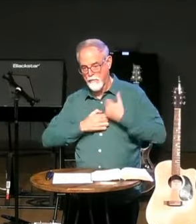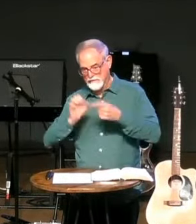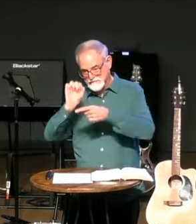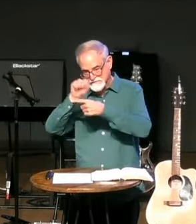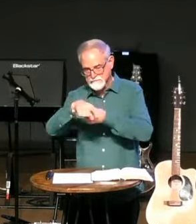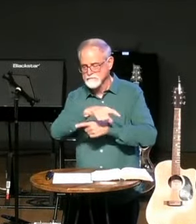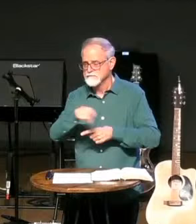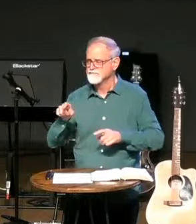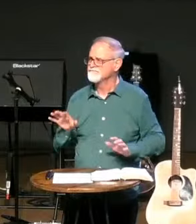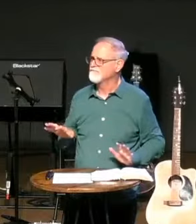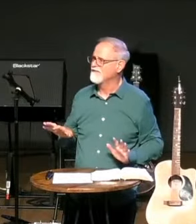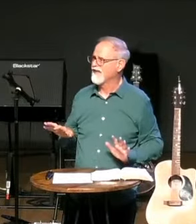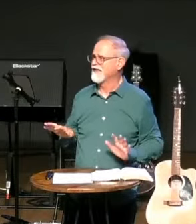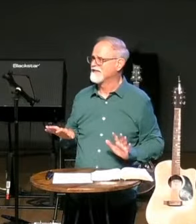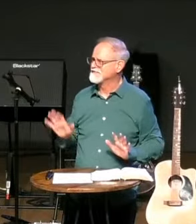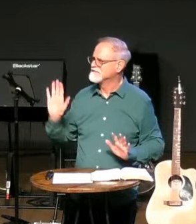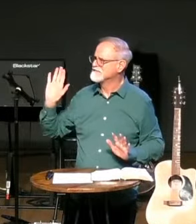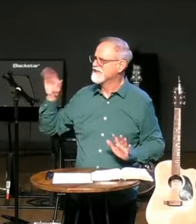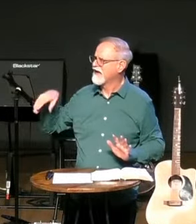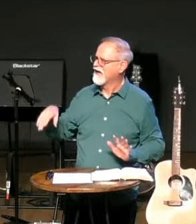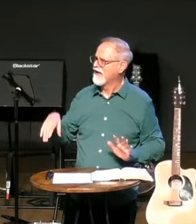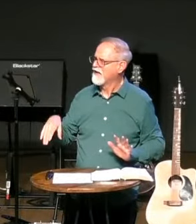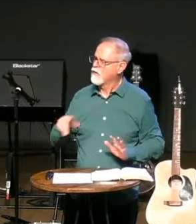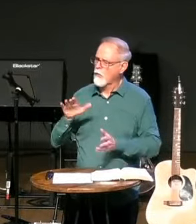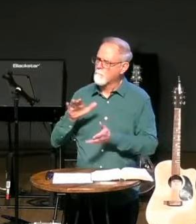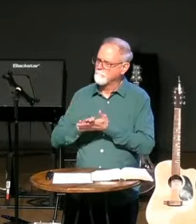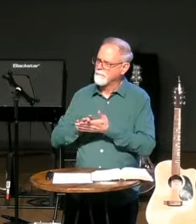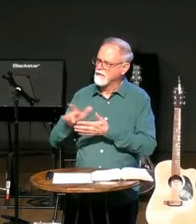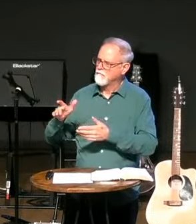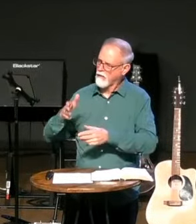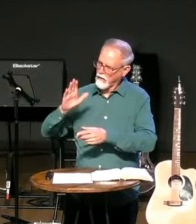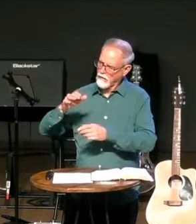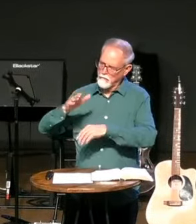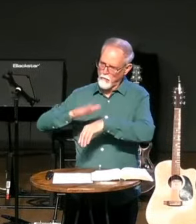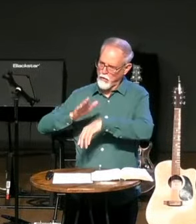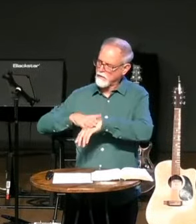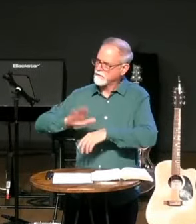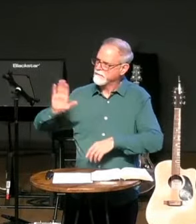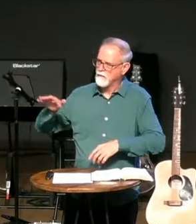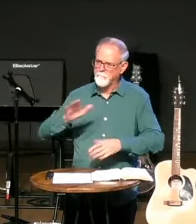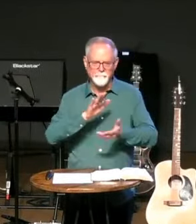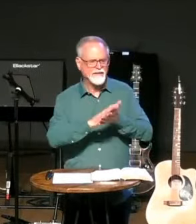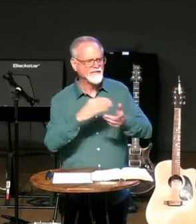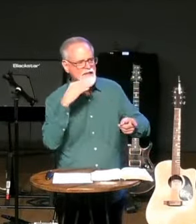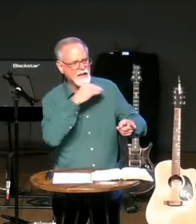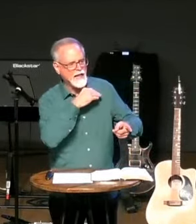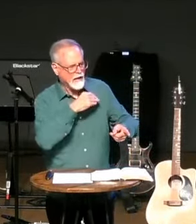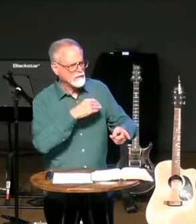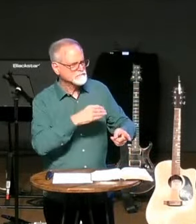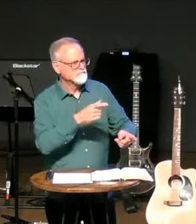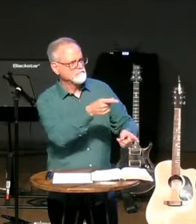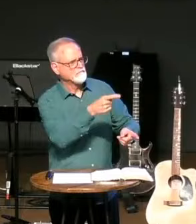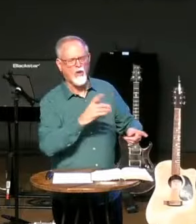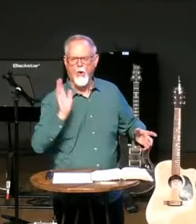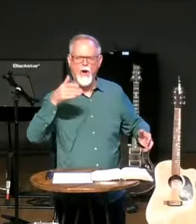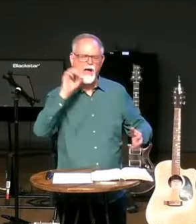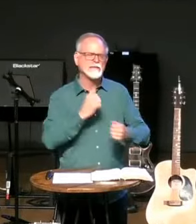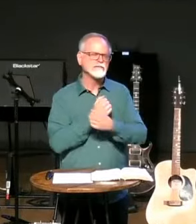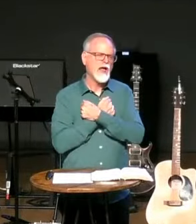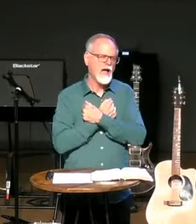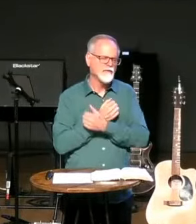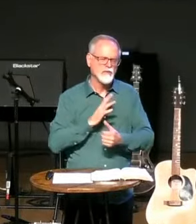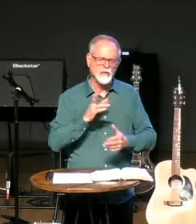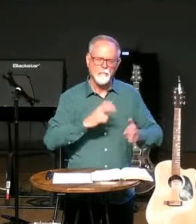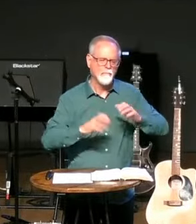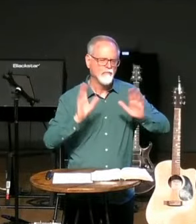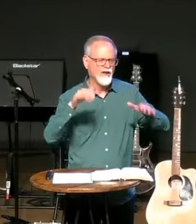the coming of the Lord. You have to overcome temptation to follow the tradition. He warned them, do